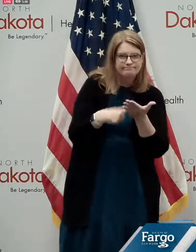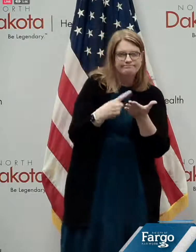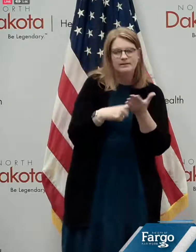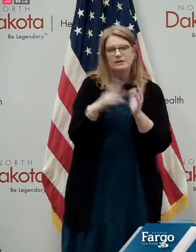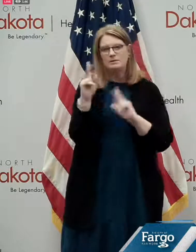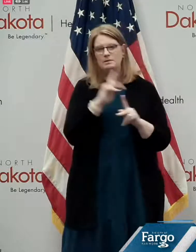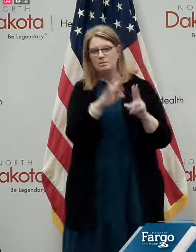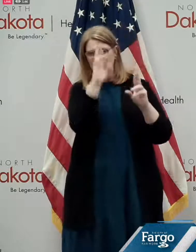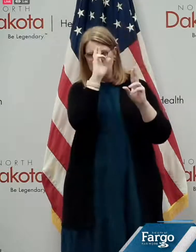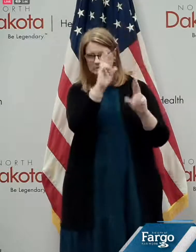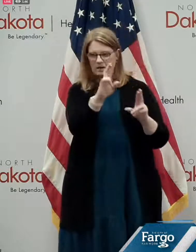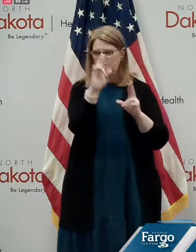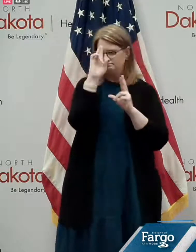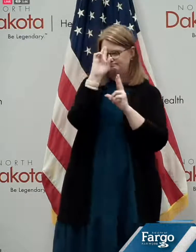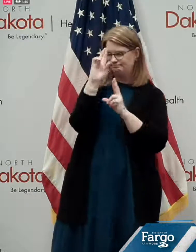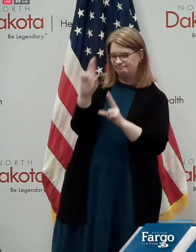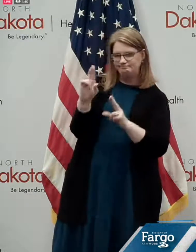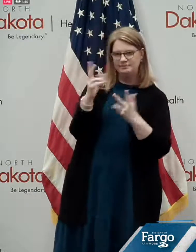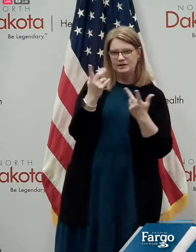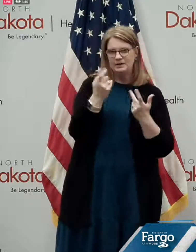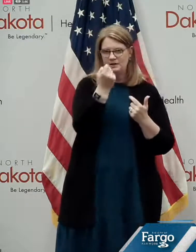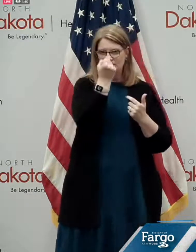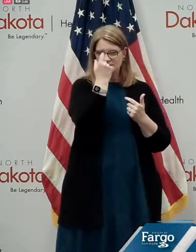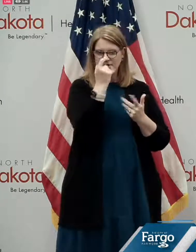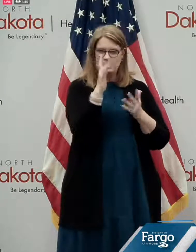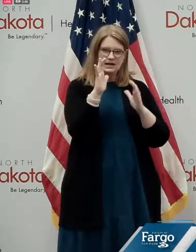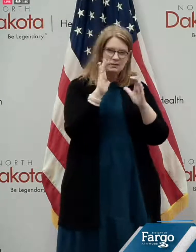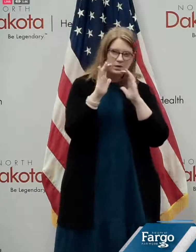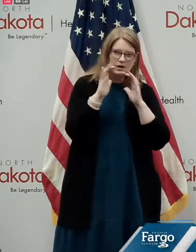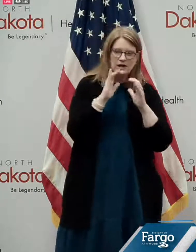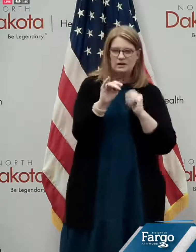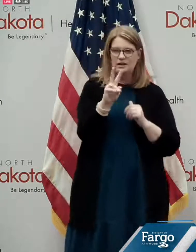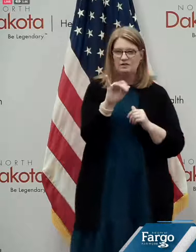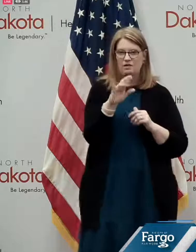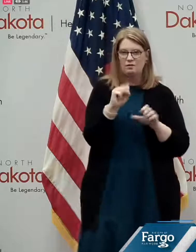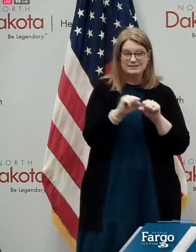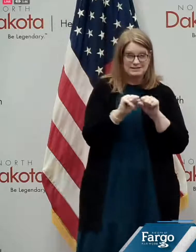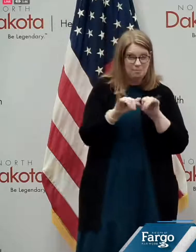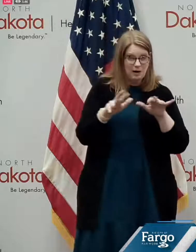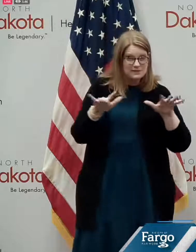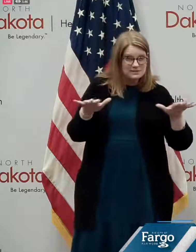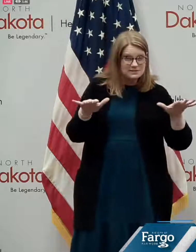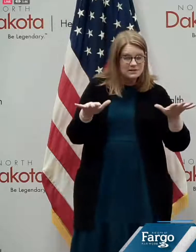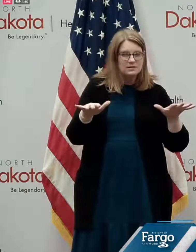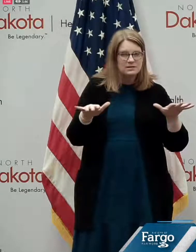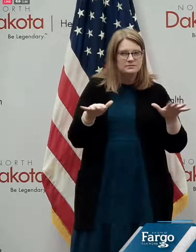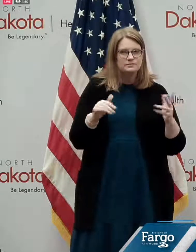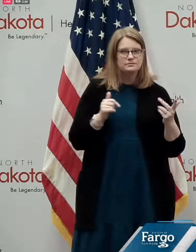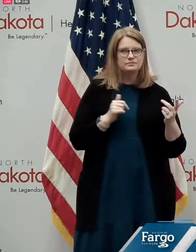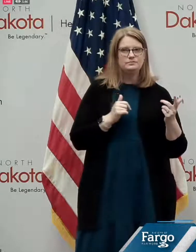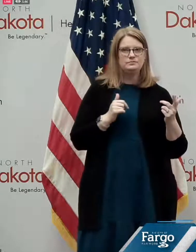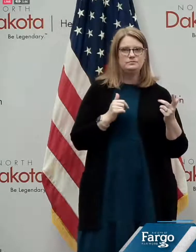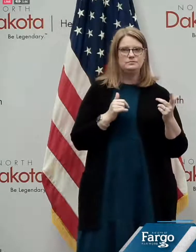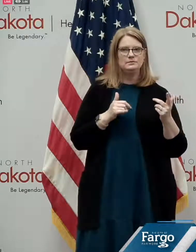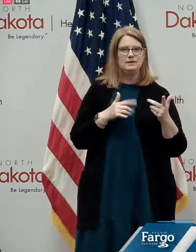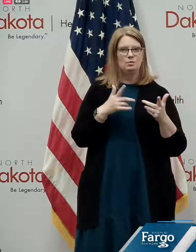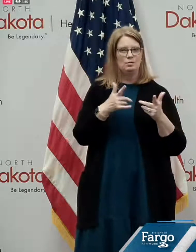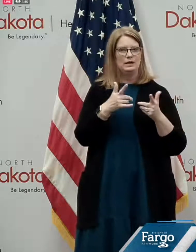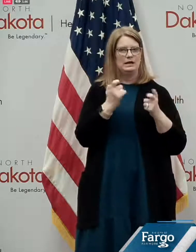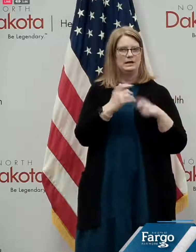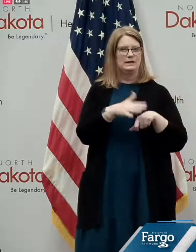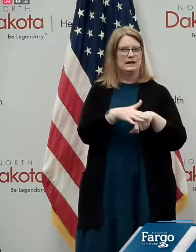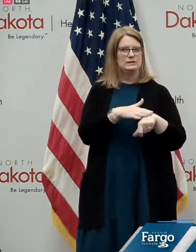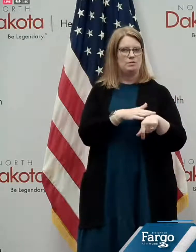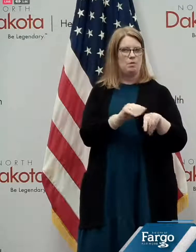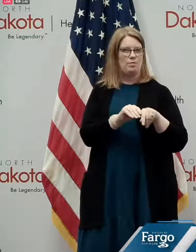respect and understand and communicate how the virus spreads, then we can quickly slow the spread of this thing.